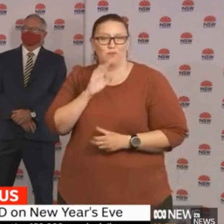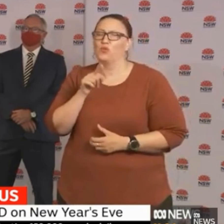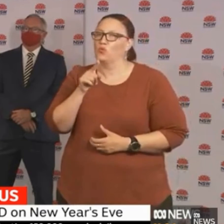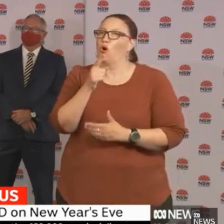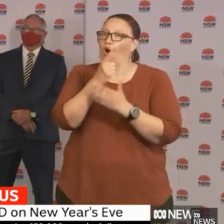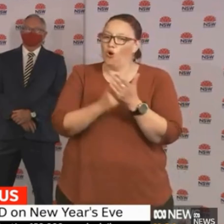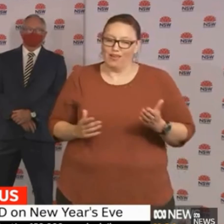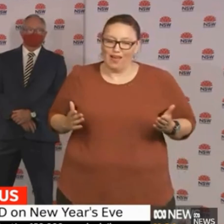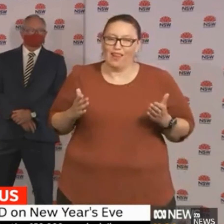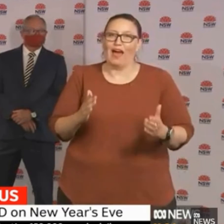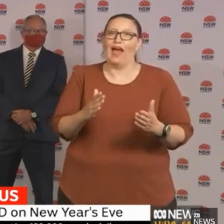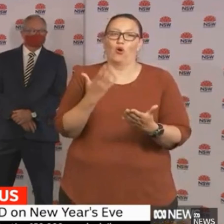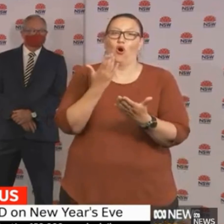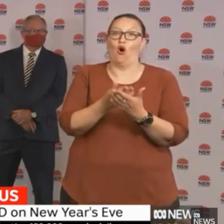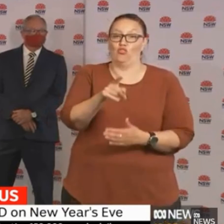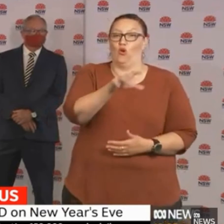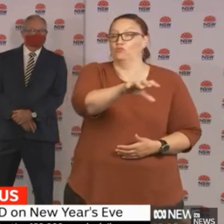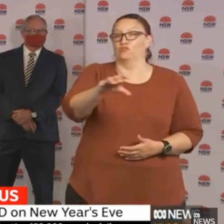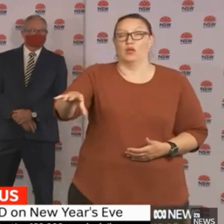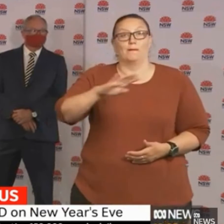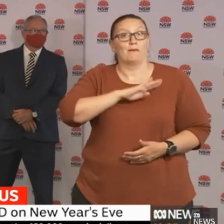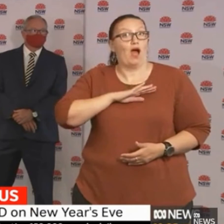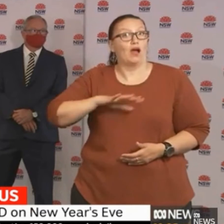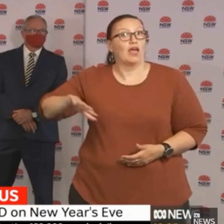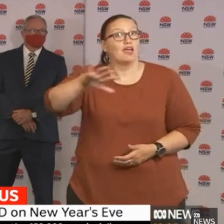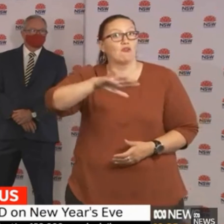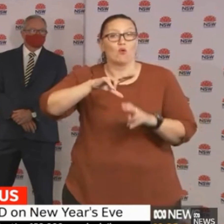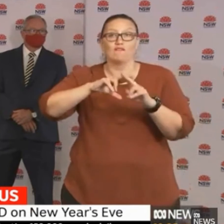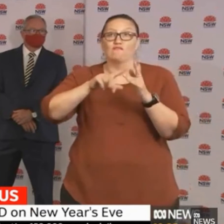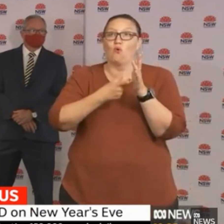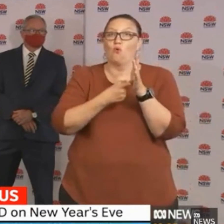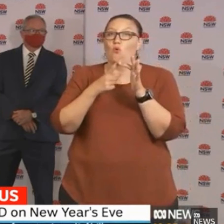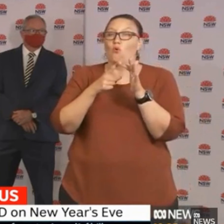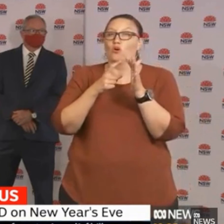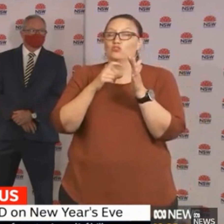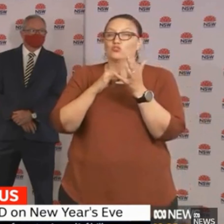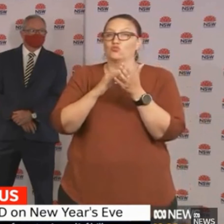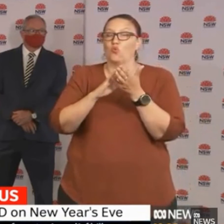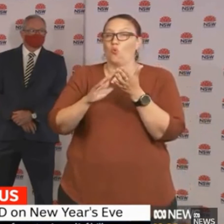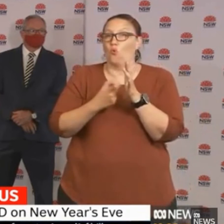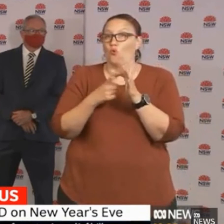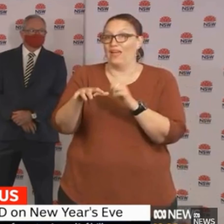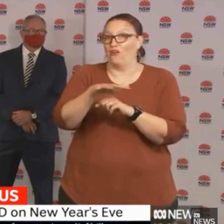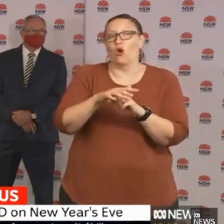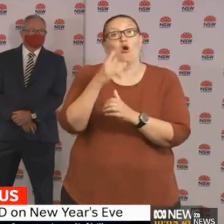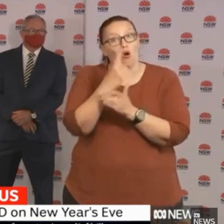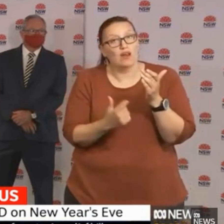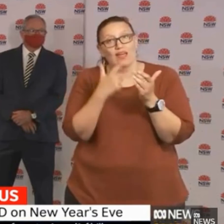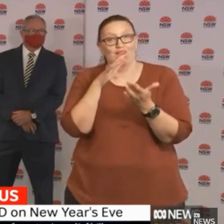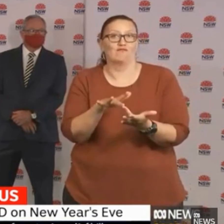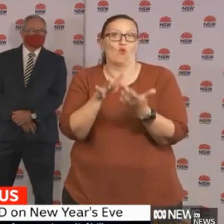way you will be allowed to access those commonly frequented foreshore venues is if there is a formal event or